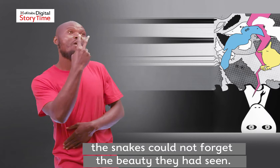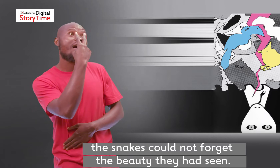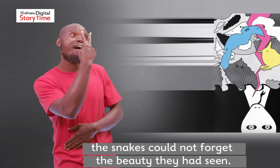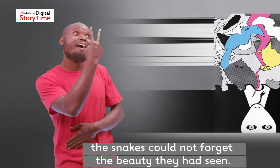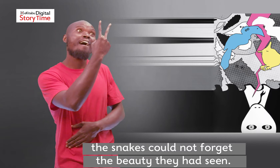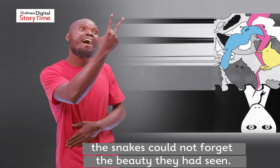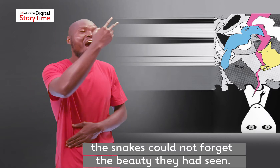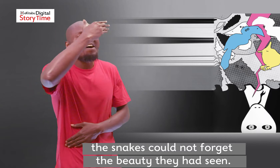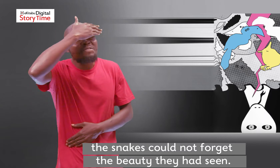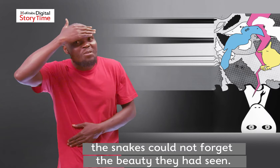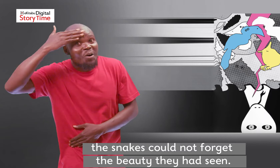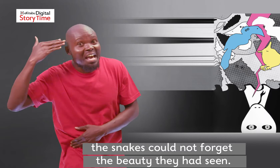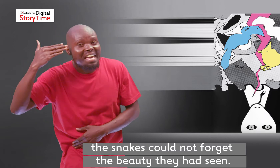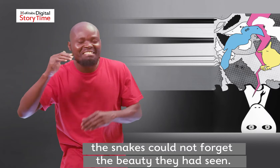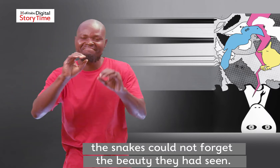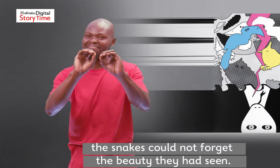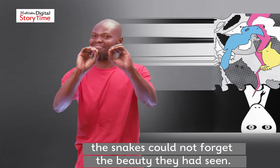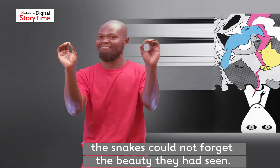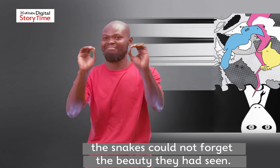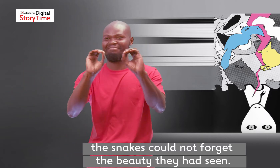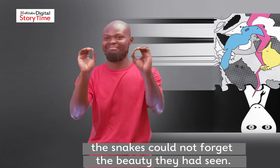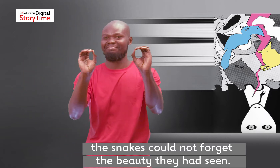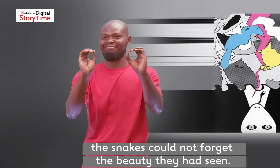the snakes could not forget the beauty they had seen.